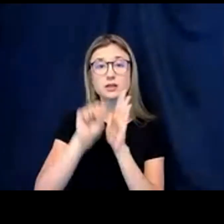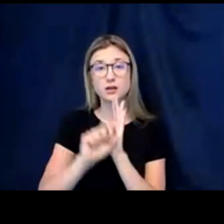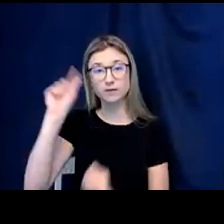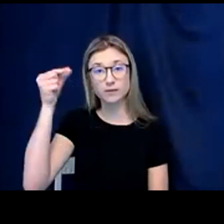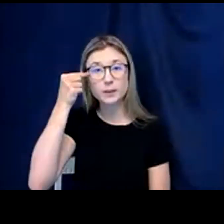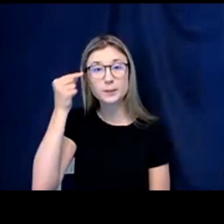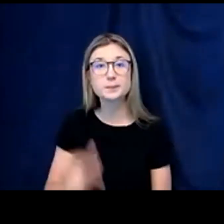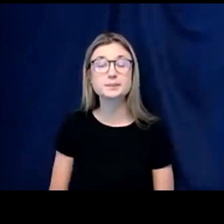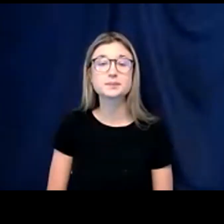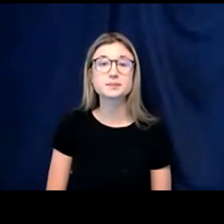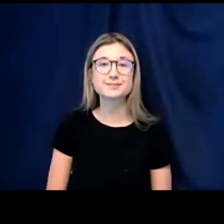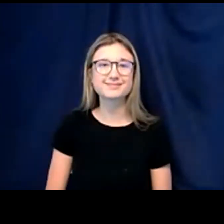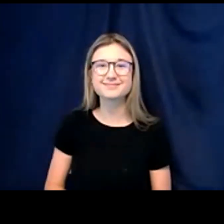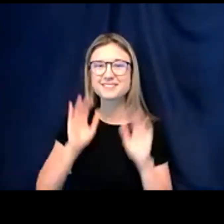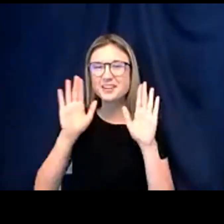Great. Very good.